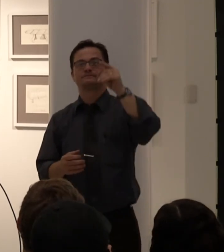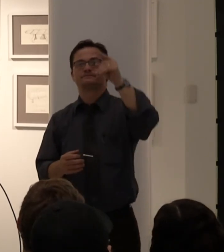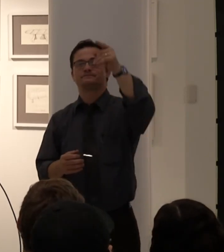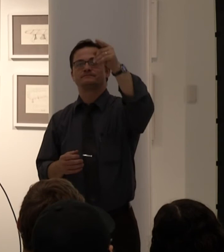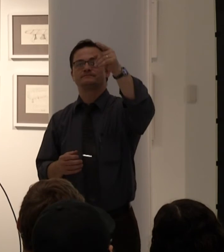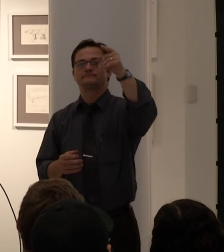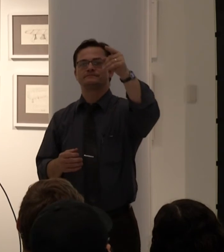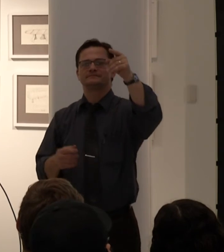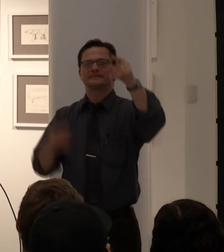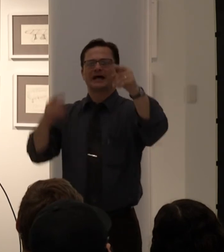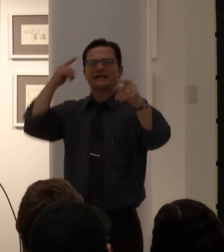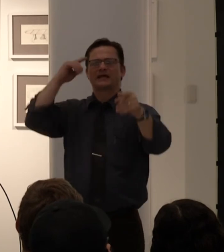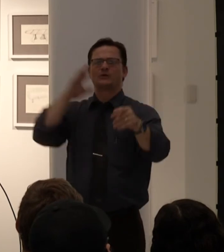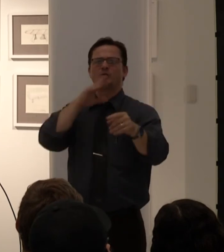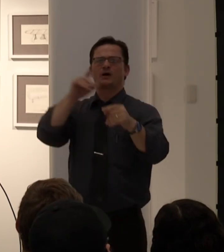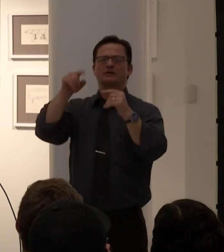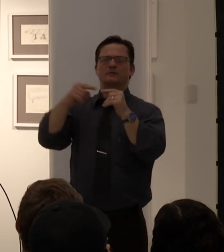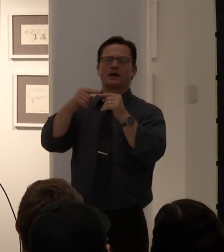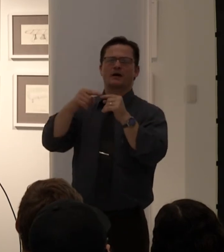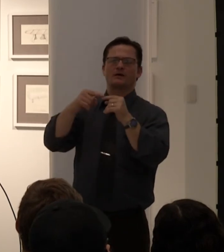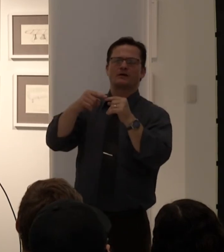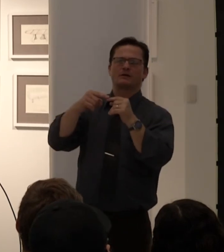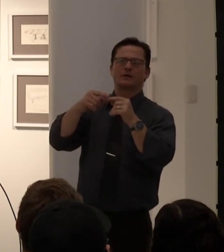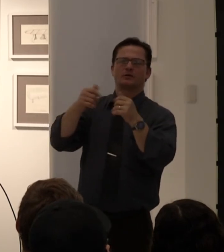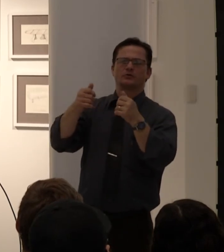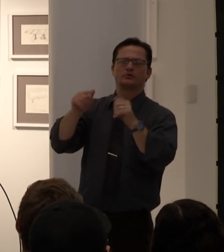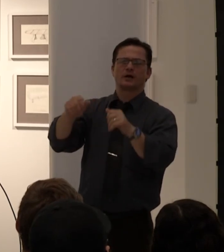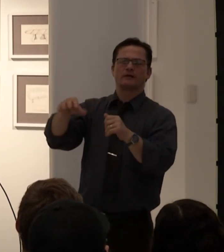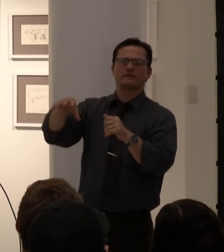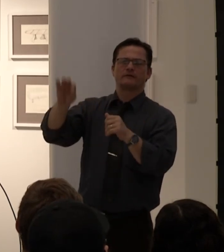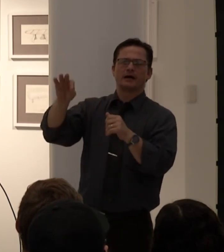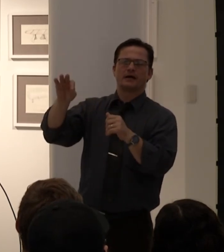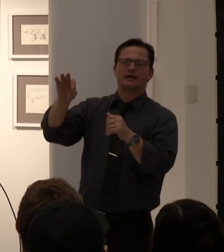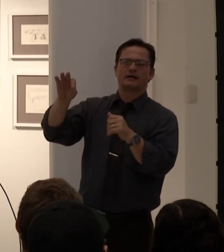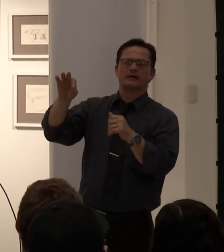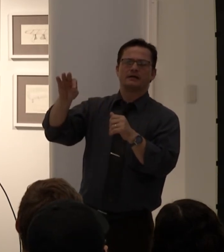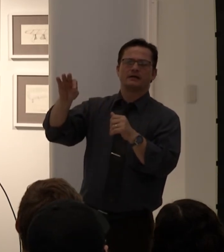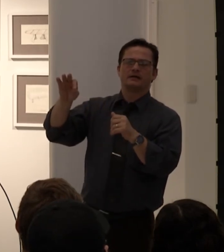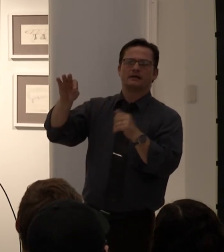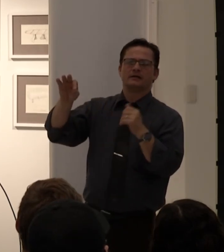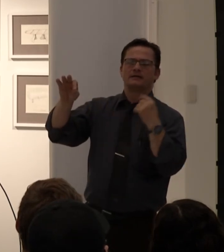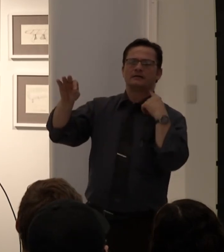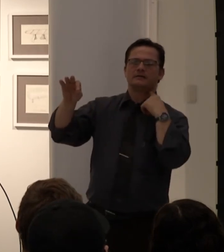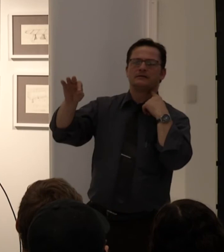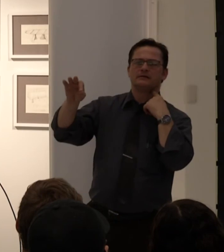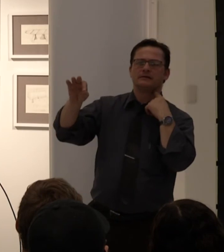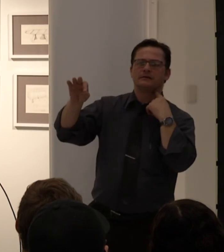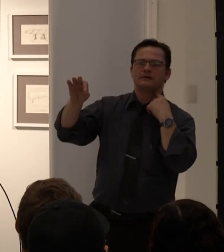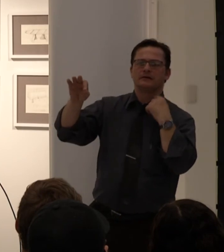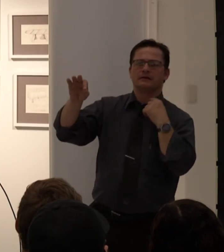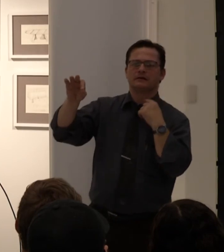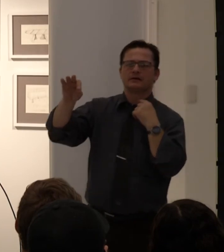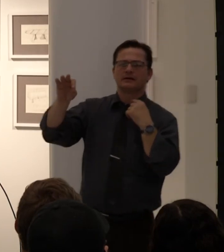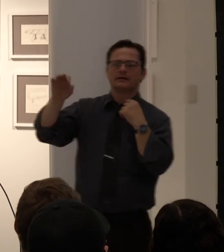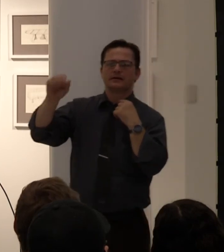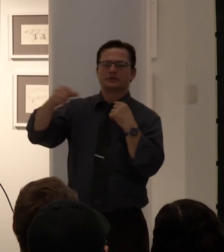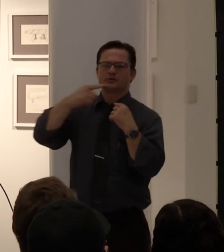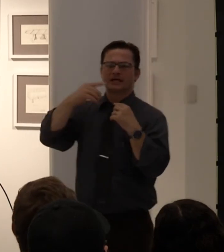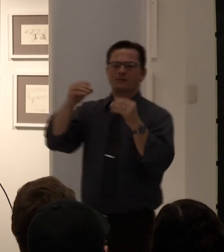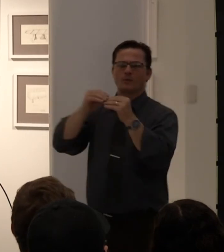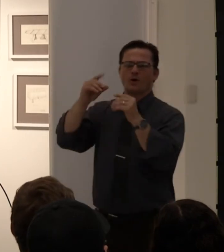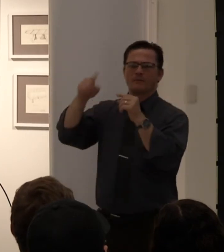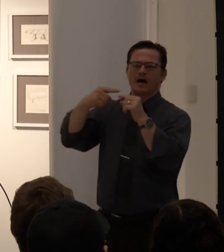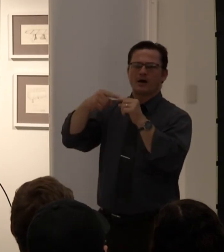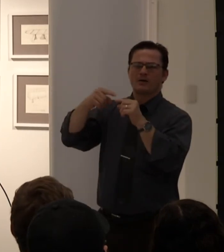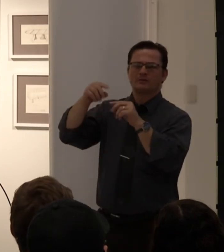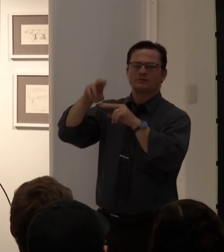I think you mentioned about like when you try to find a design, you will search for timeless and classic. Can you say more about,